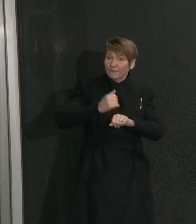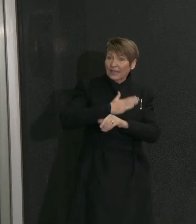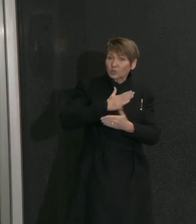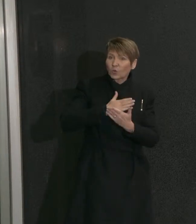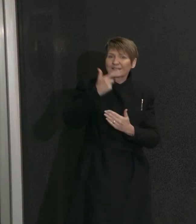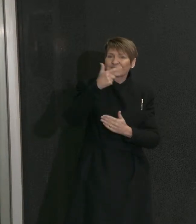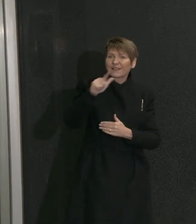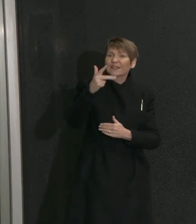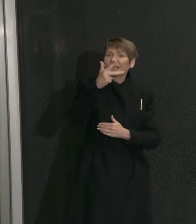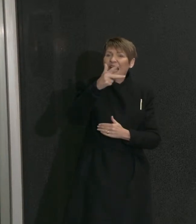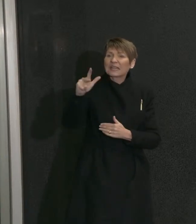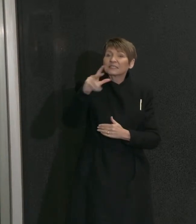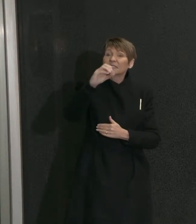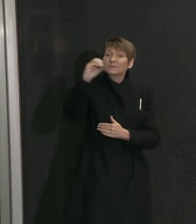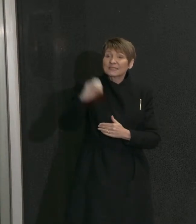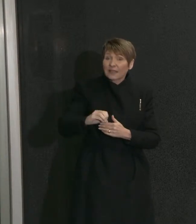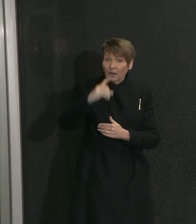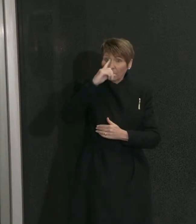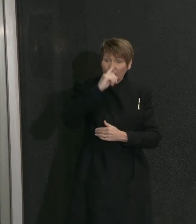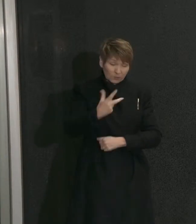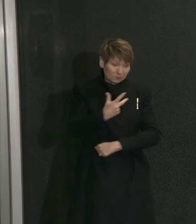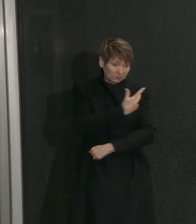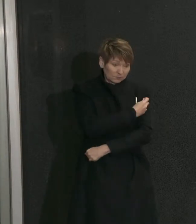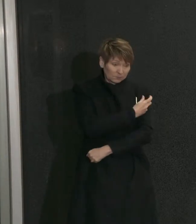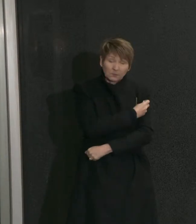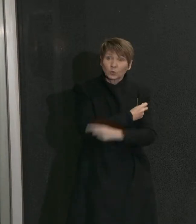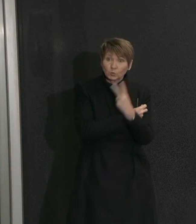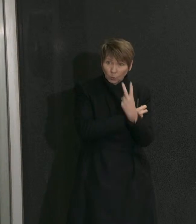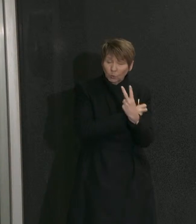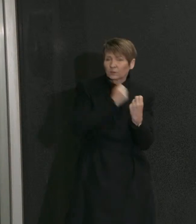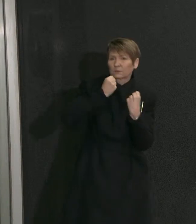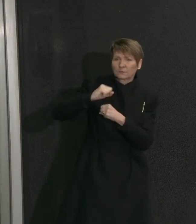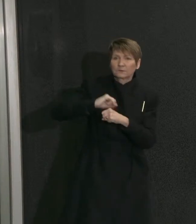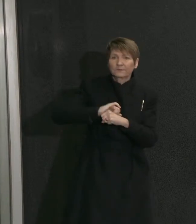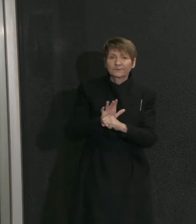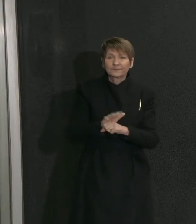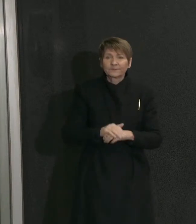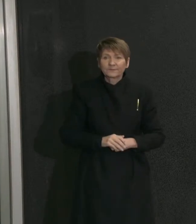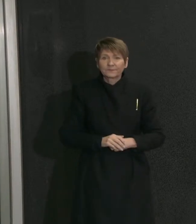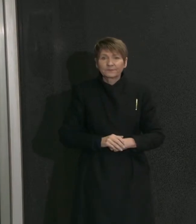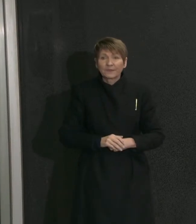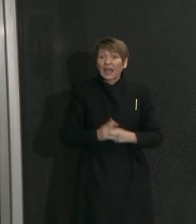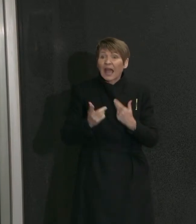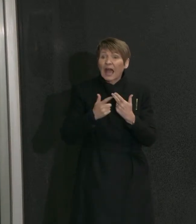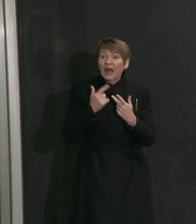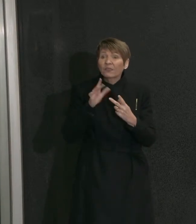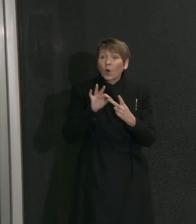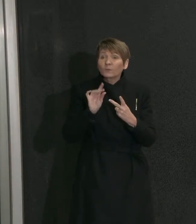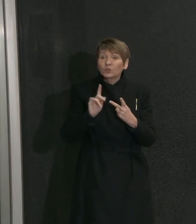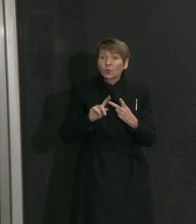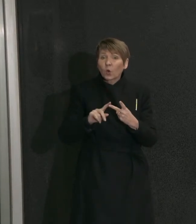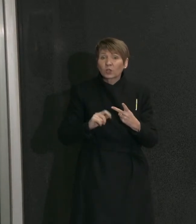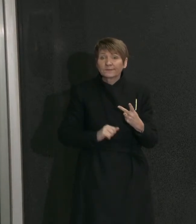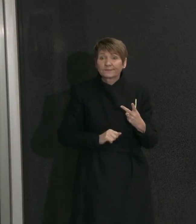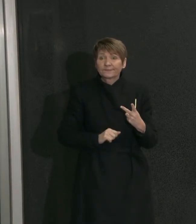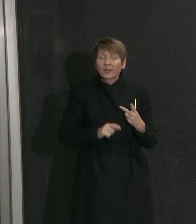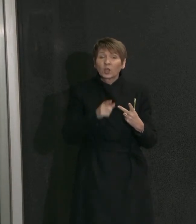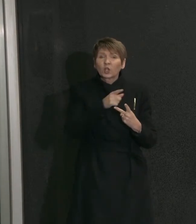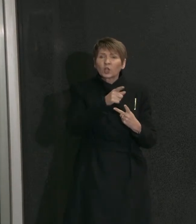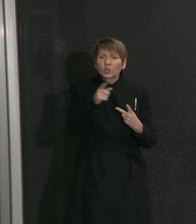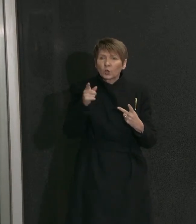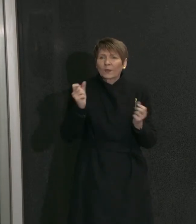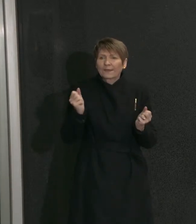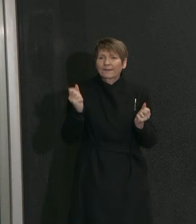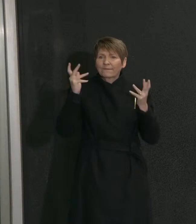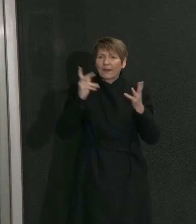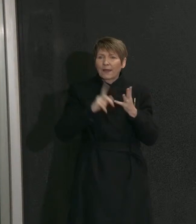other option. Or sorry, there is one other option. You give up. You white flag the thing. And then we sit back and watch our